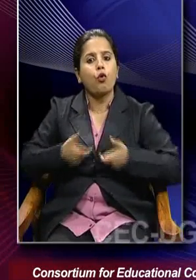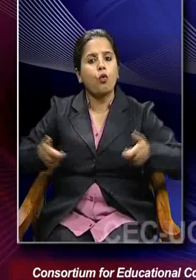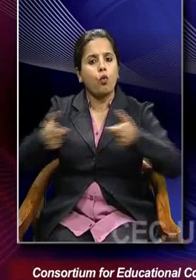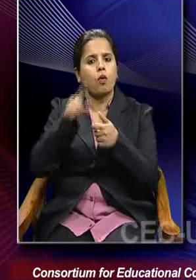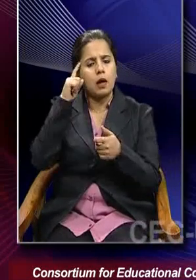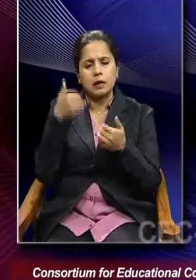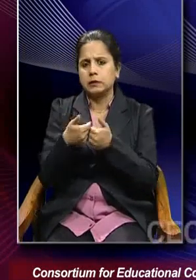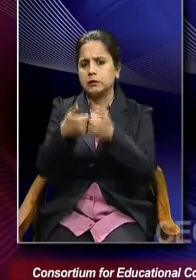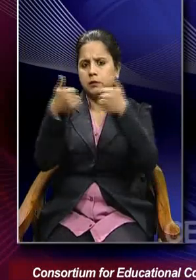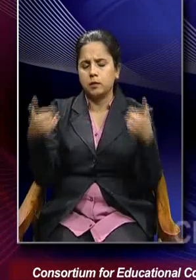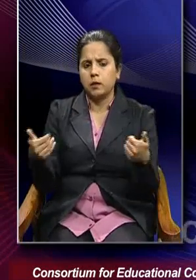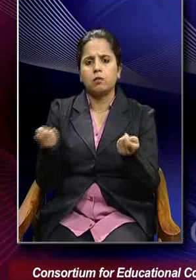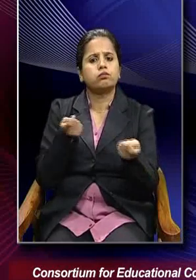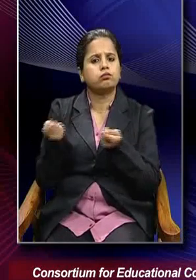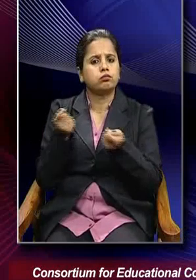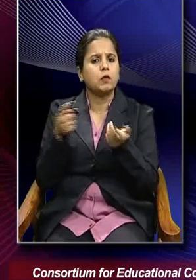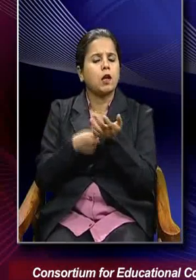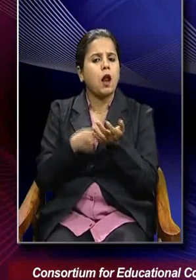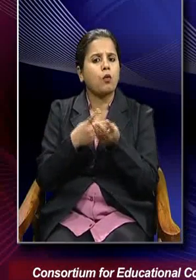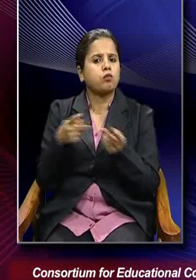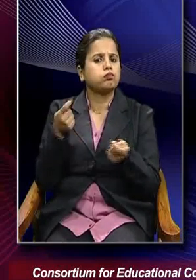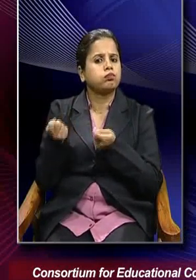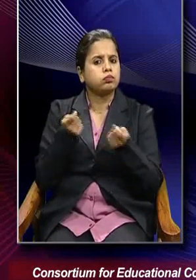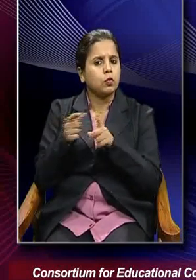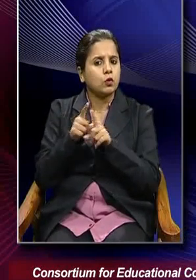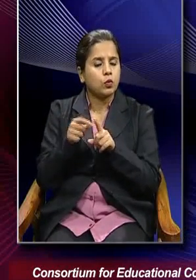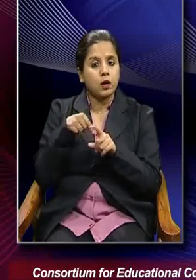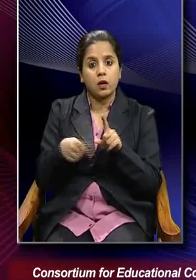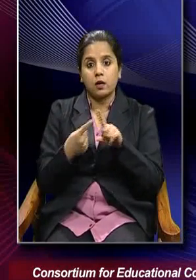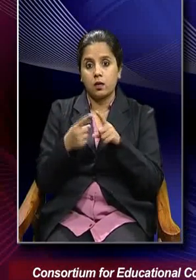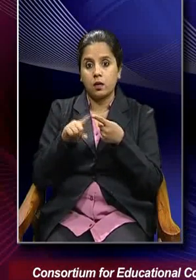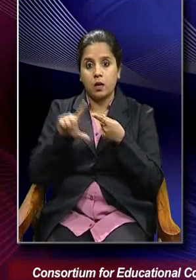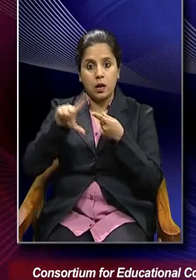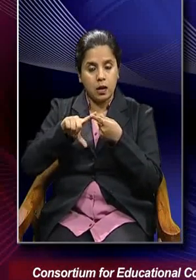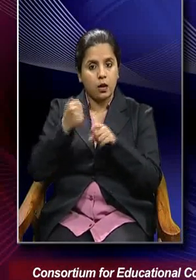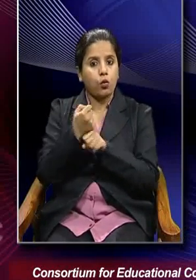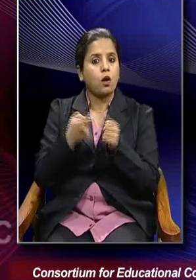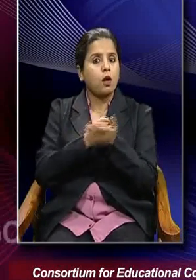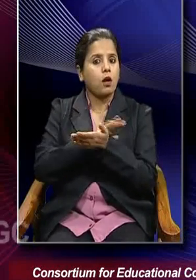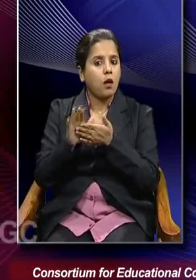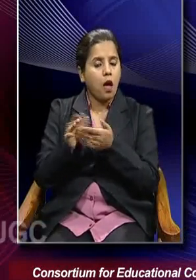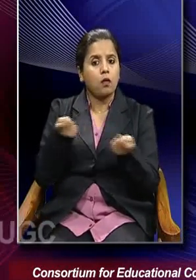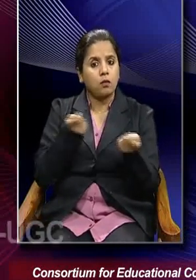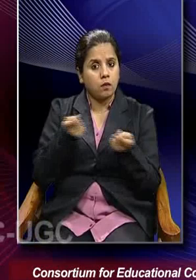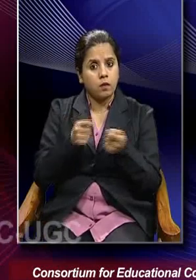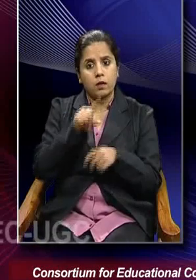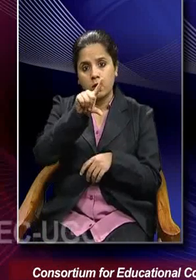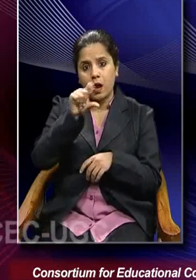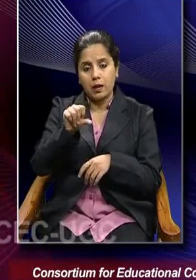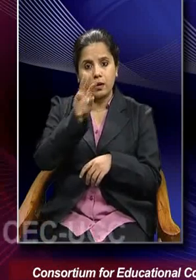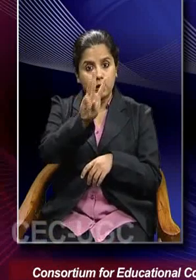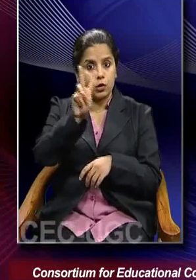set of regulations, the Telegraph Regulations at the